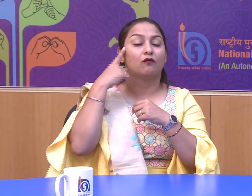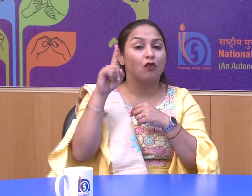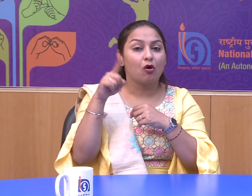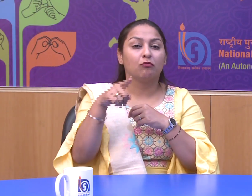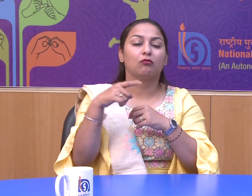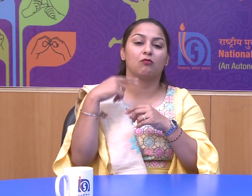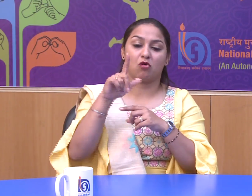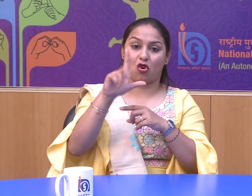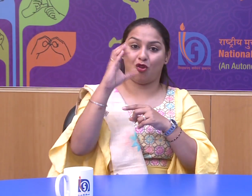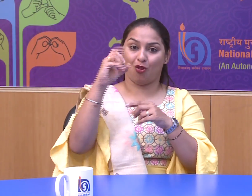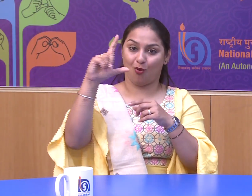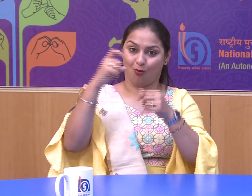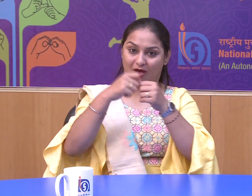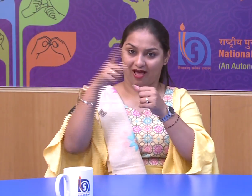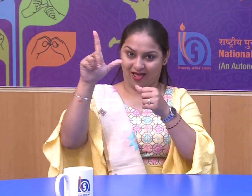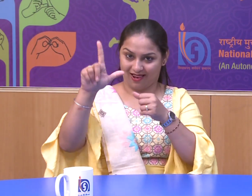local flavor. Thus,